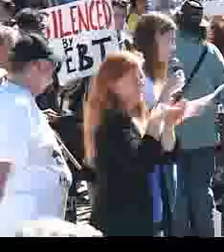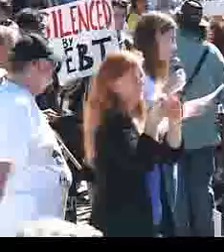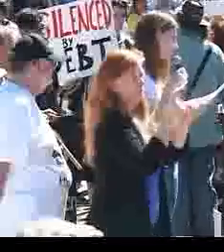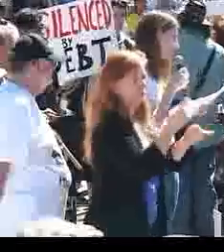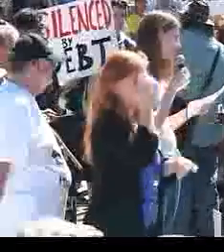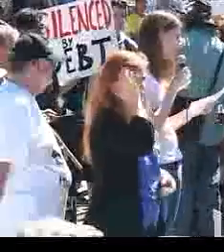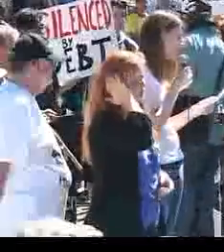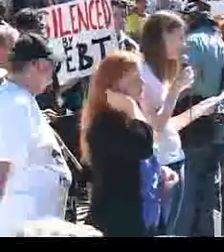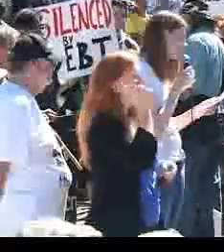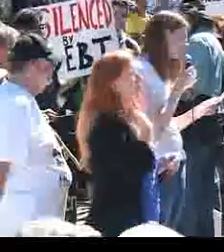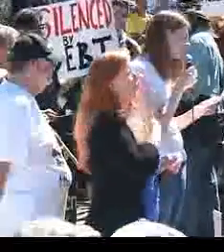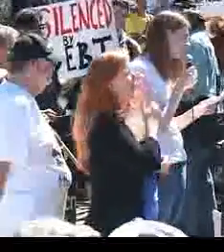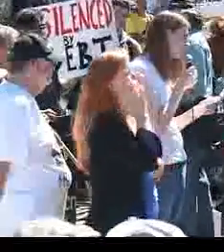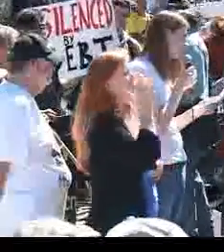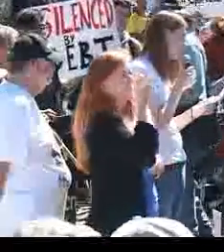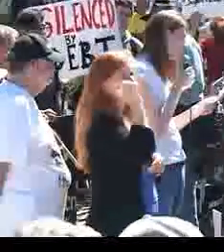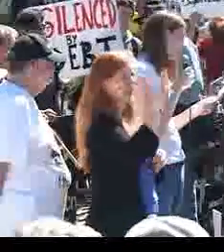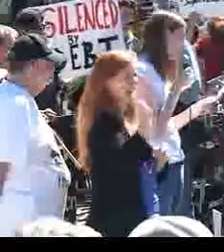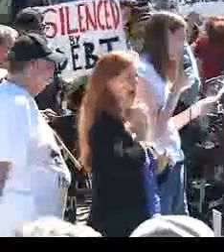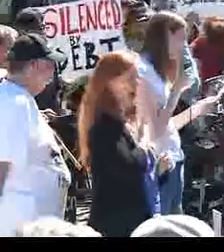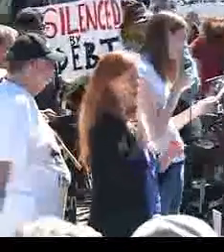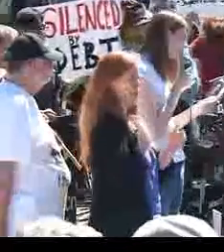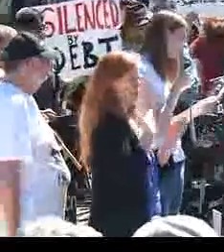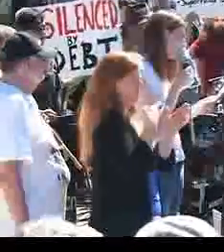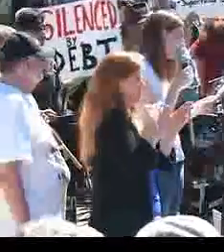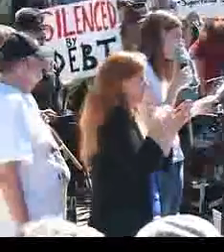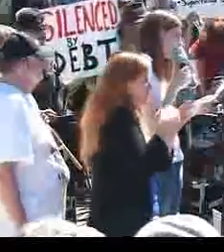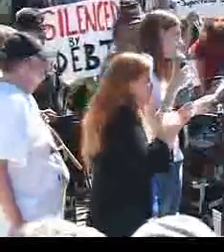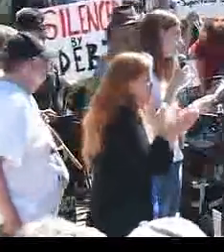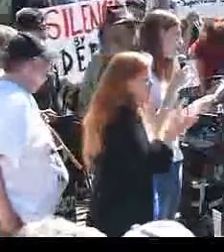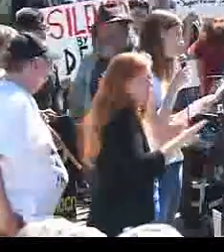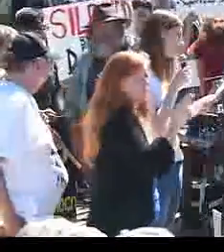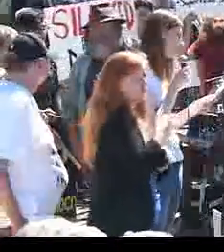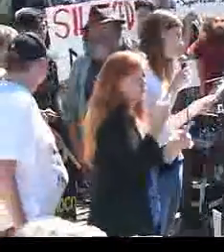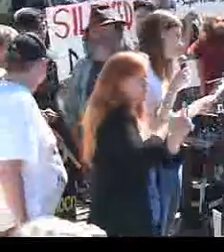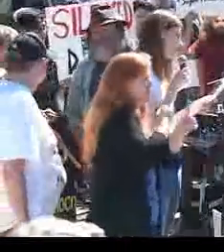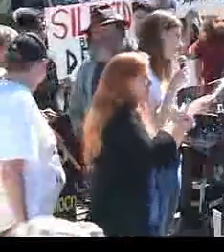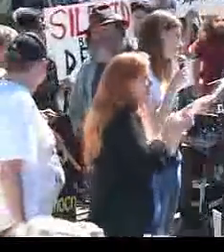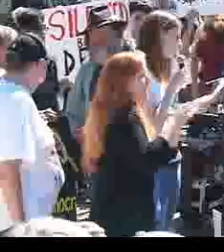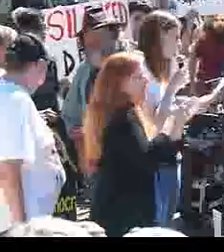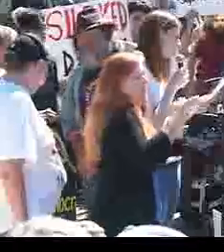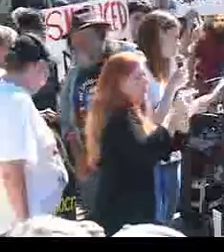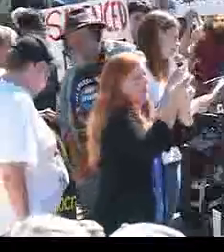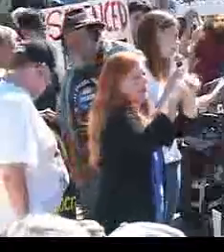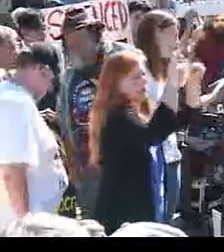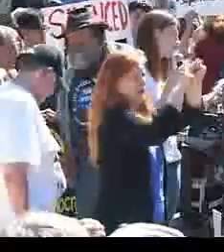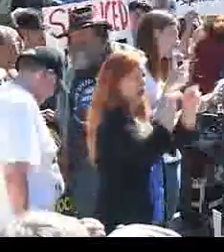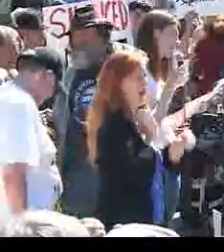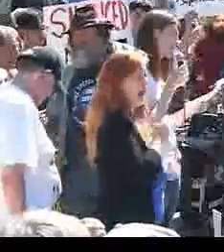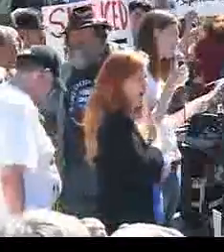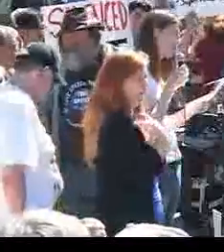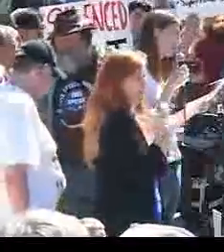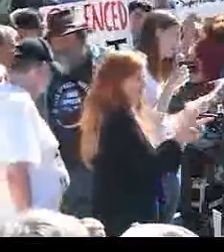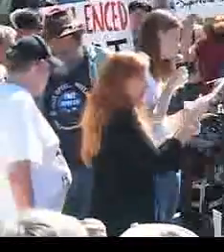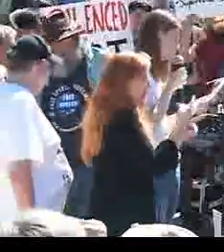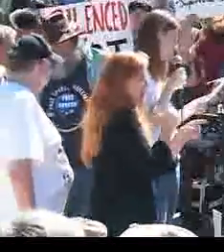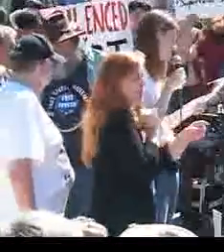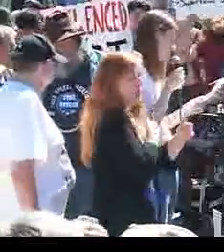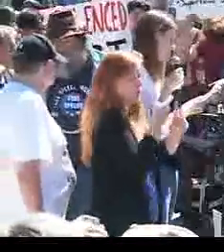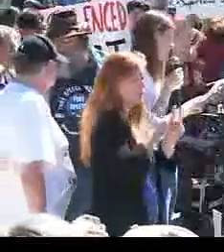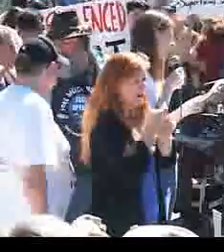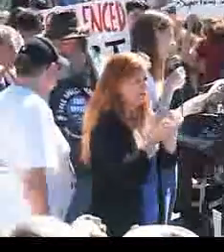We know because they have been hiking our tuition, our healthcare costs, and our rents, making our university less and less